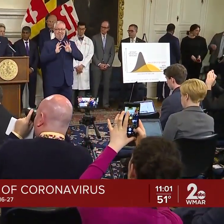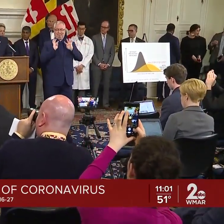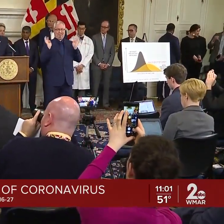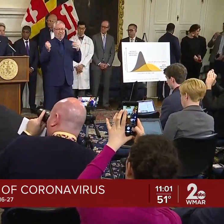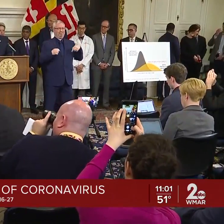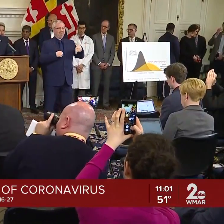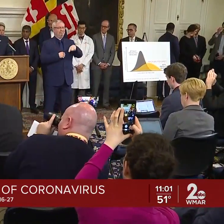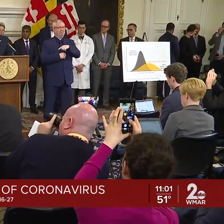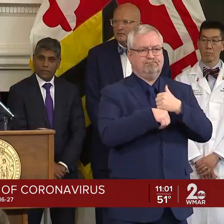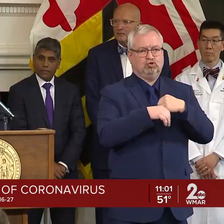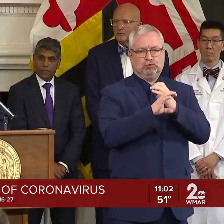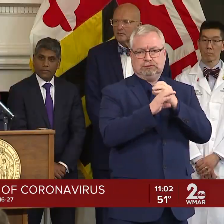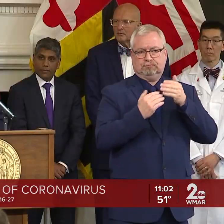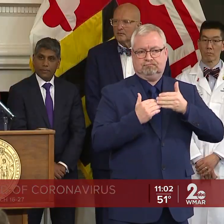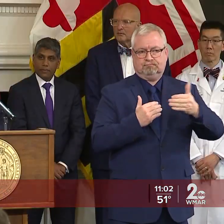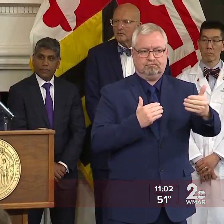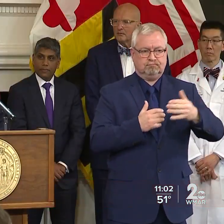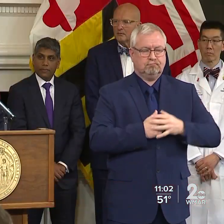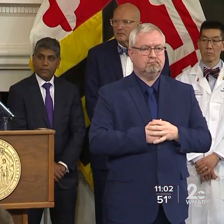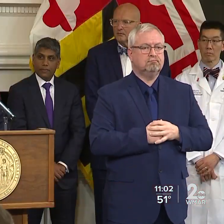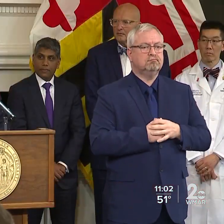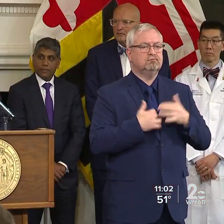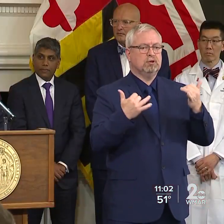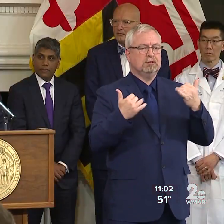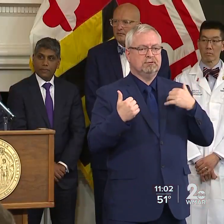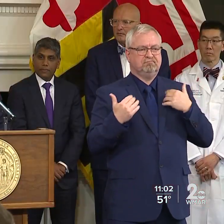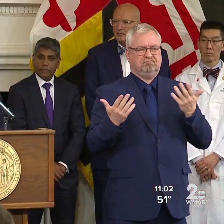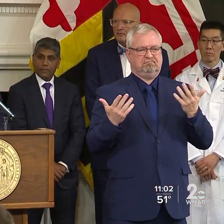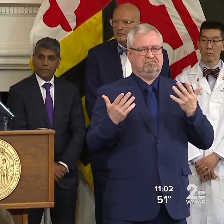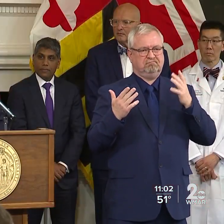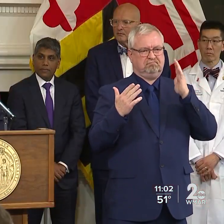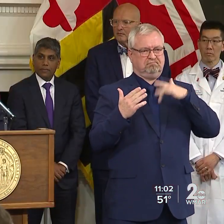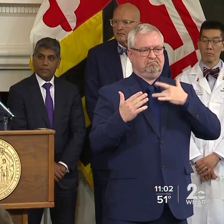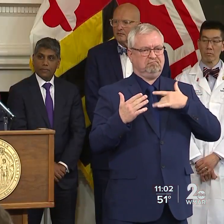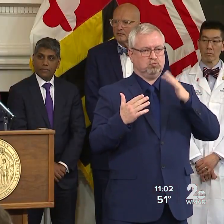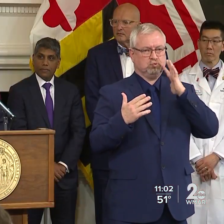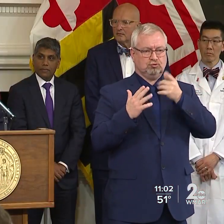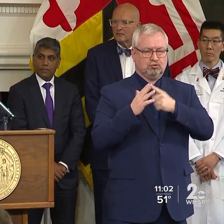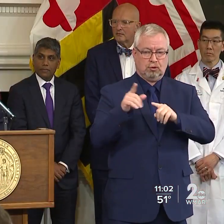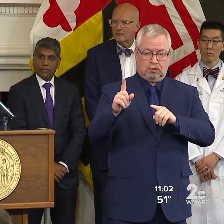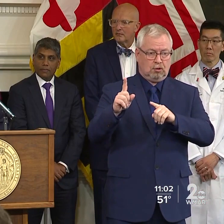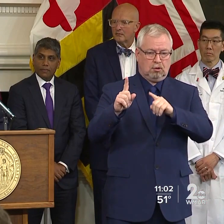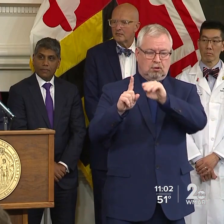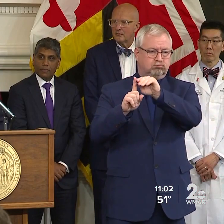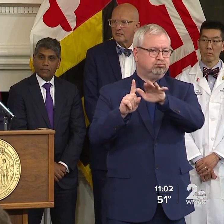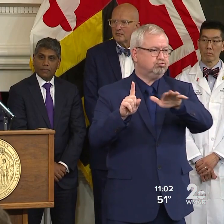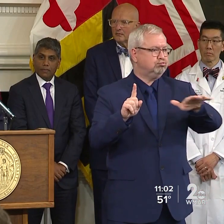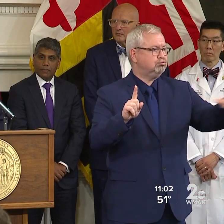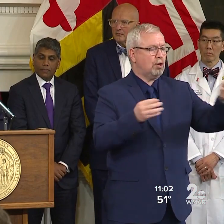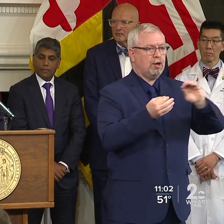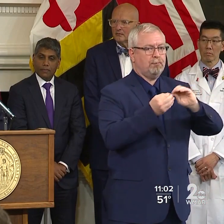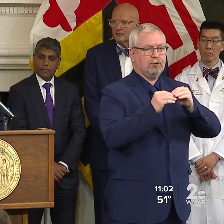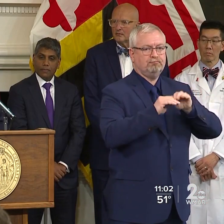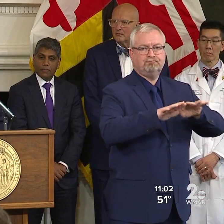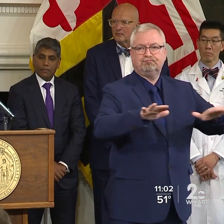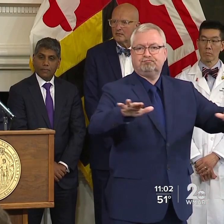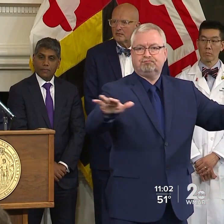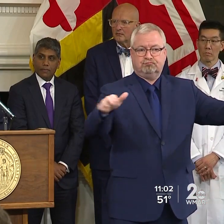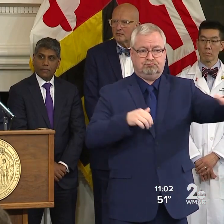the National Guard. He is gathering any gathering of 250 or more people, like the St. Patrick's Day Parade on Sunday here in